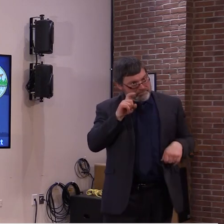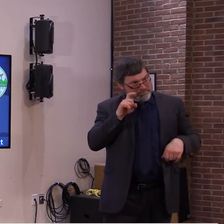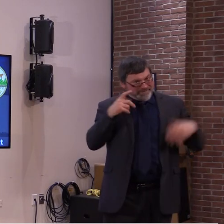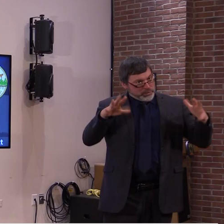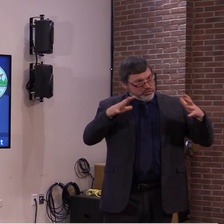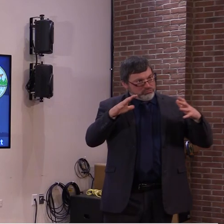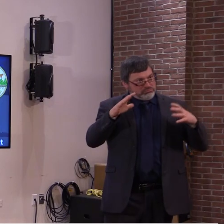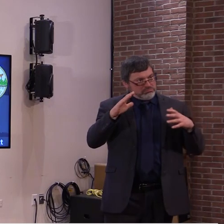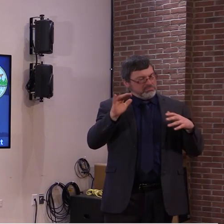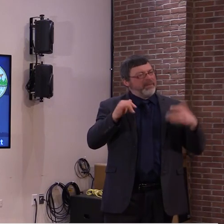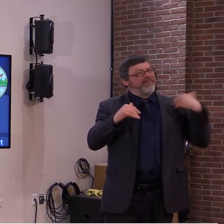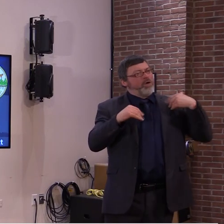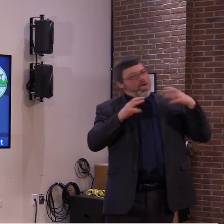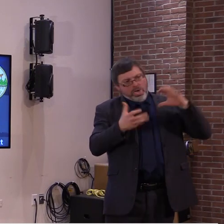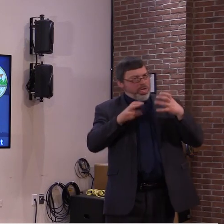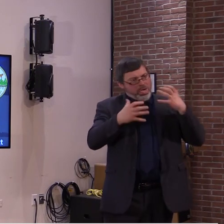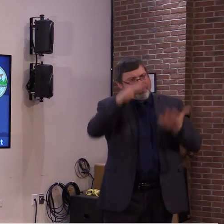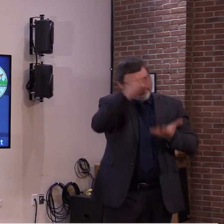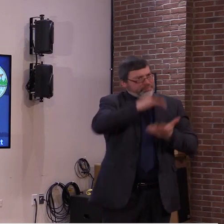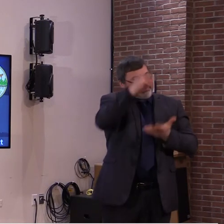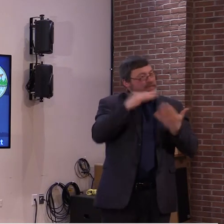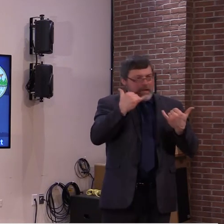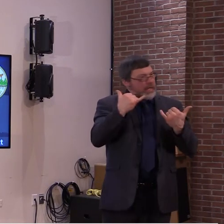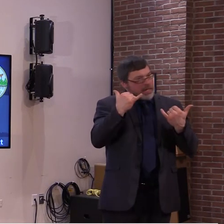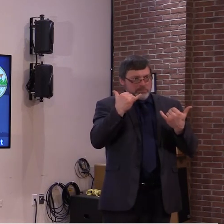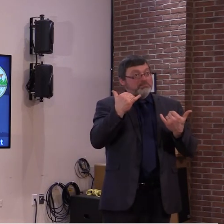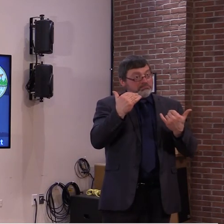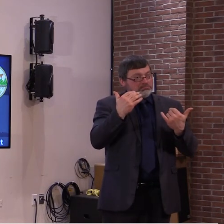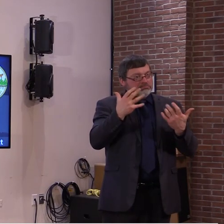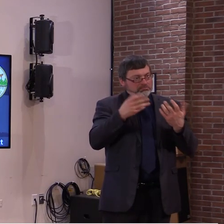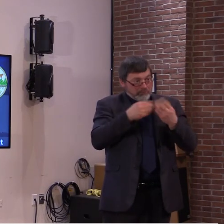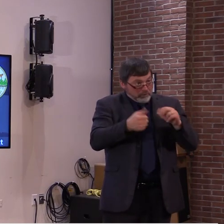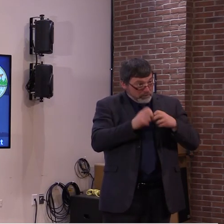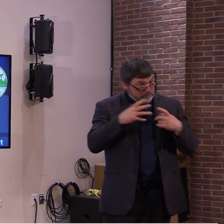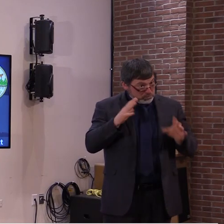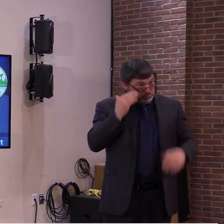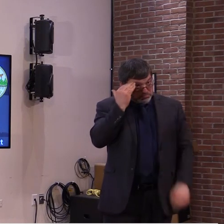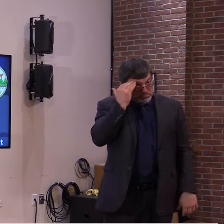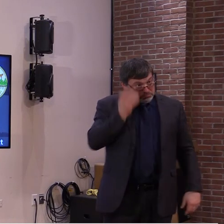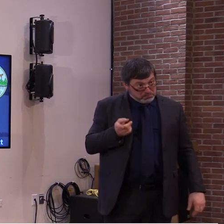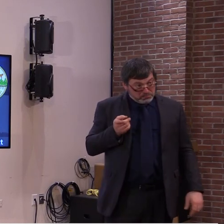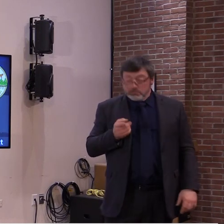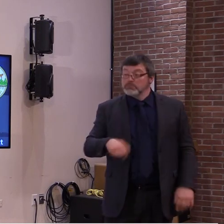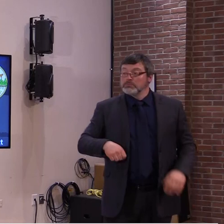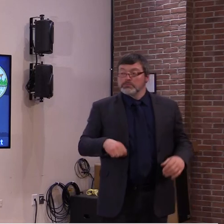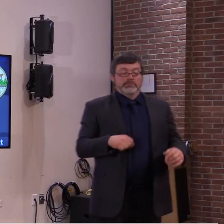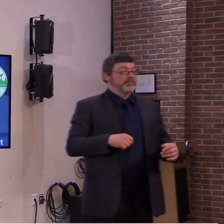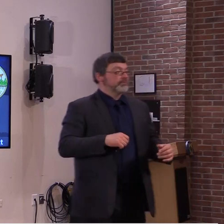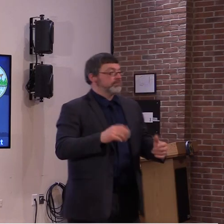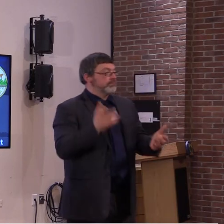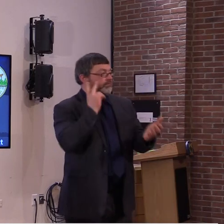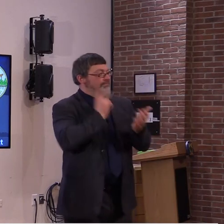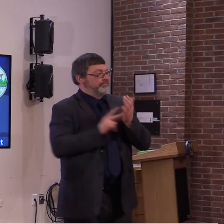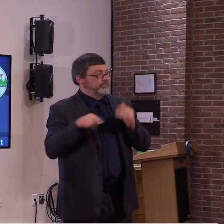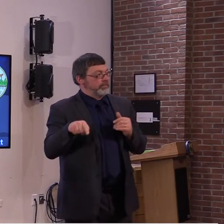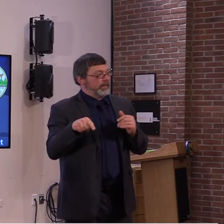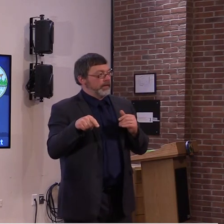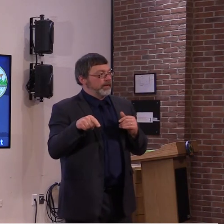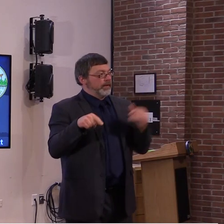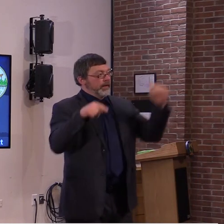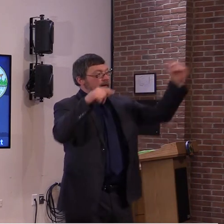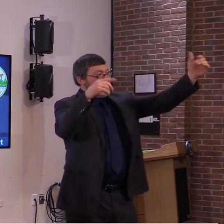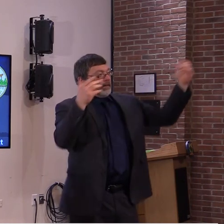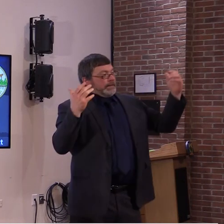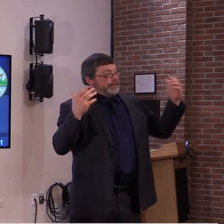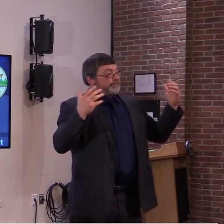Predictability is in the eyes of the beholder, I think, and that's what we're having a problem with here.